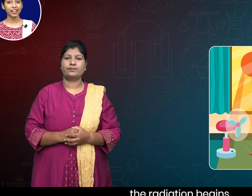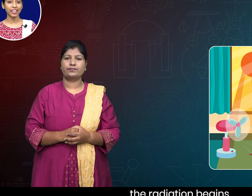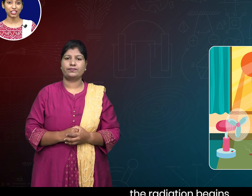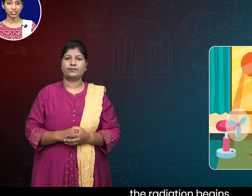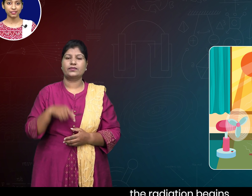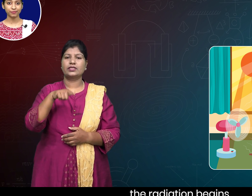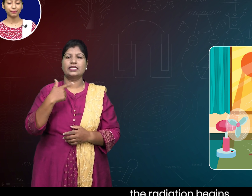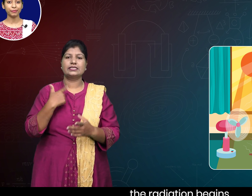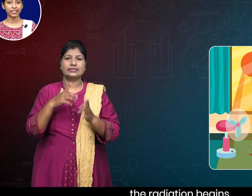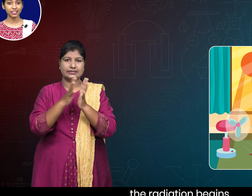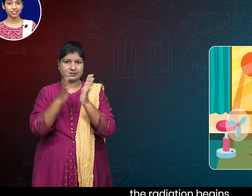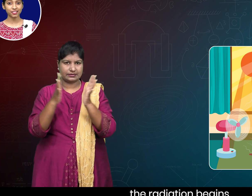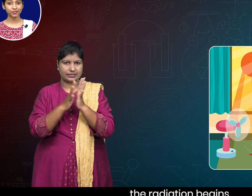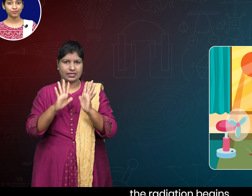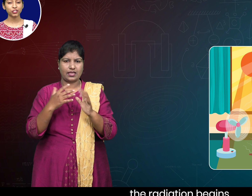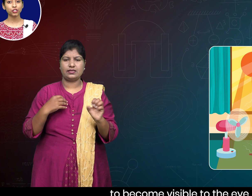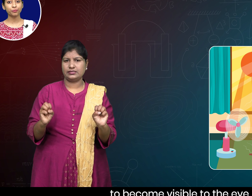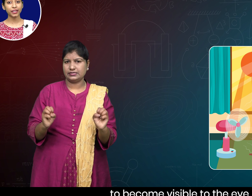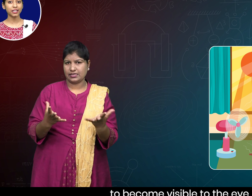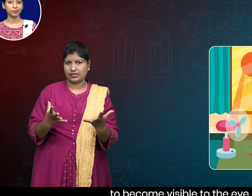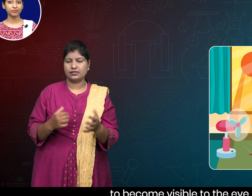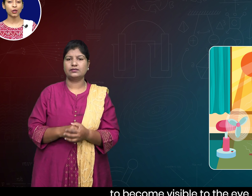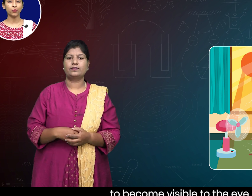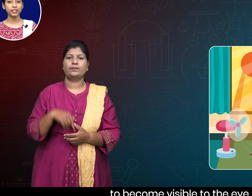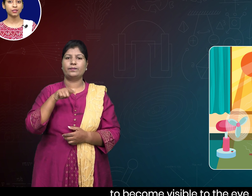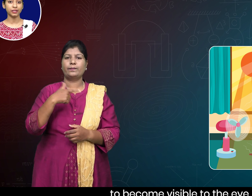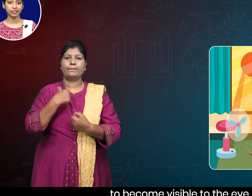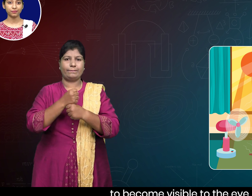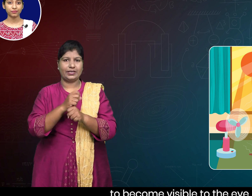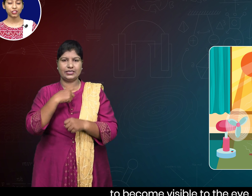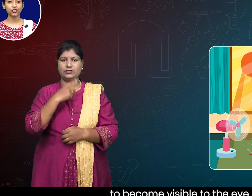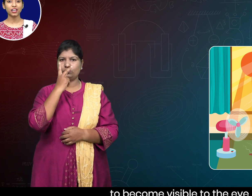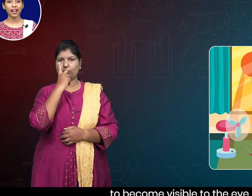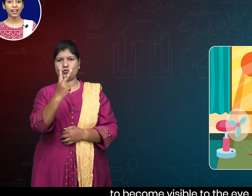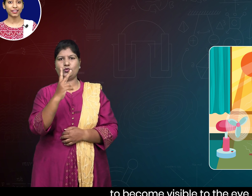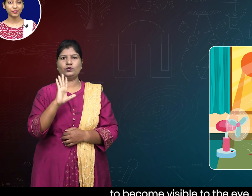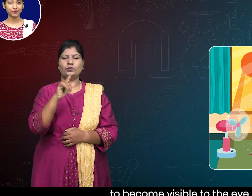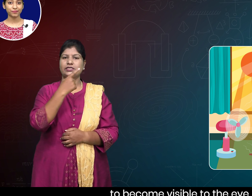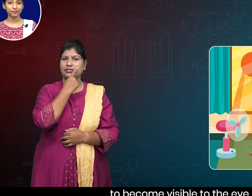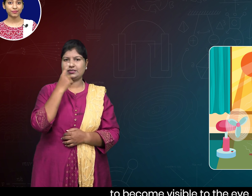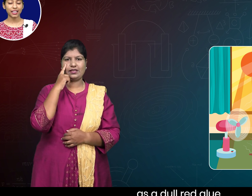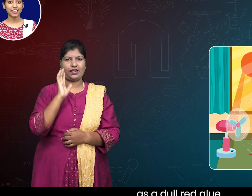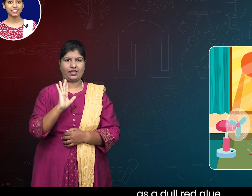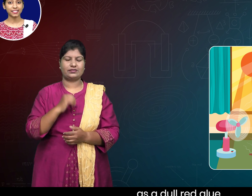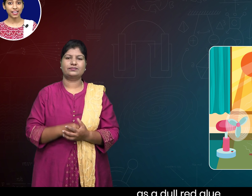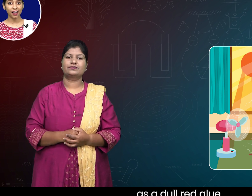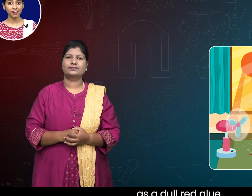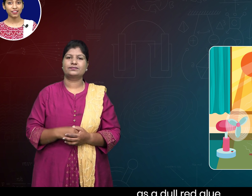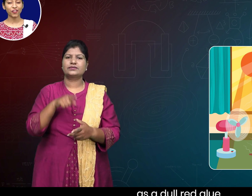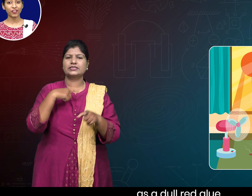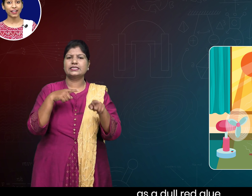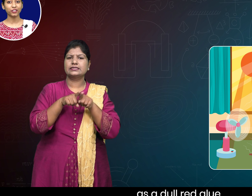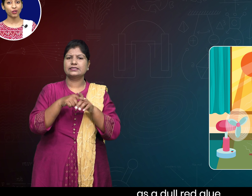the radiation begins to become visible to the eye as a